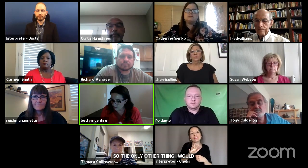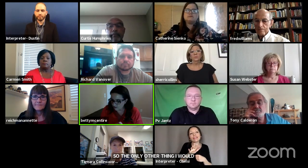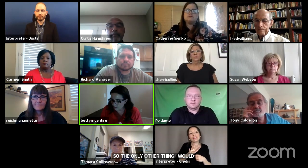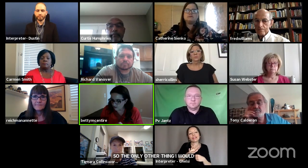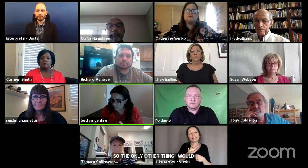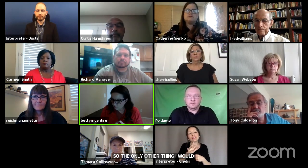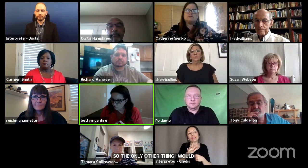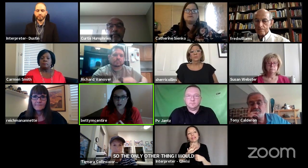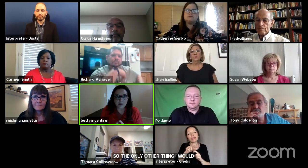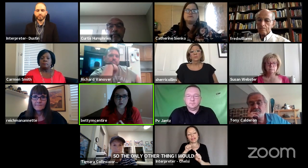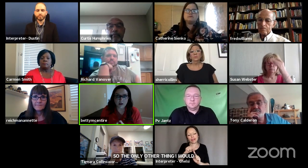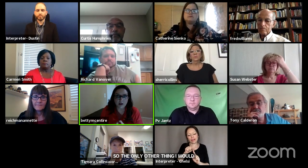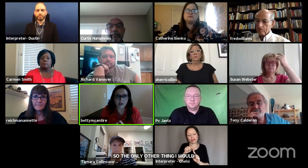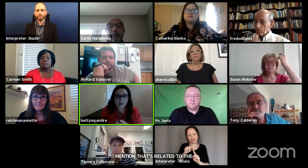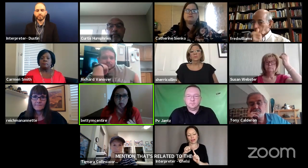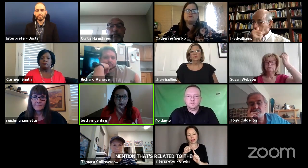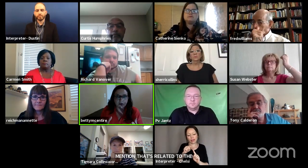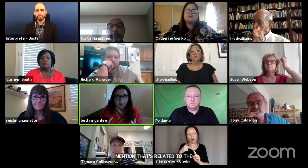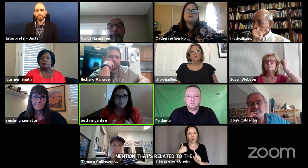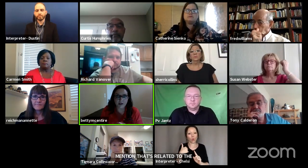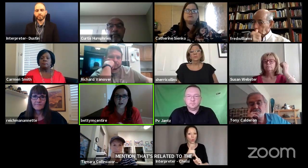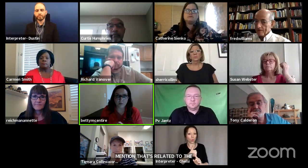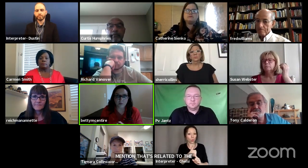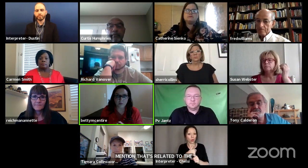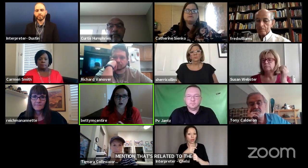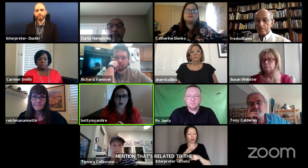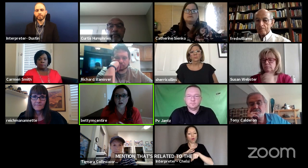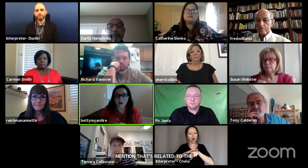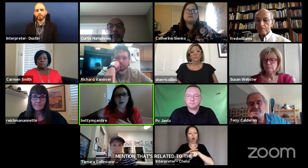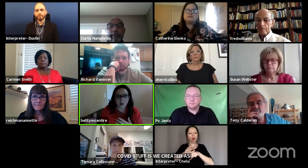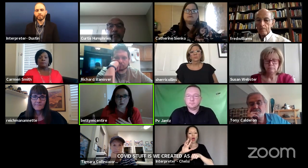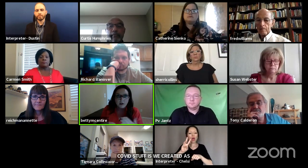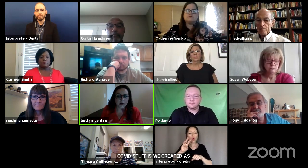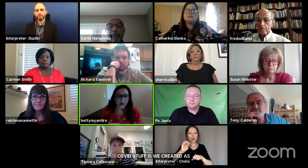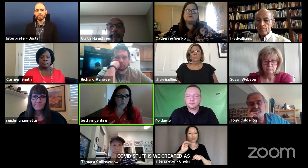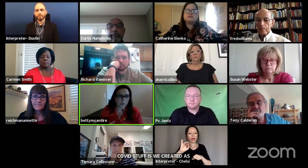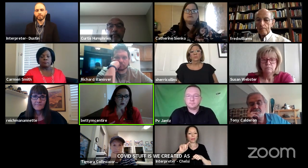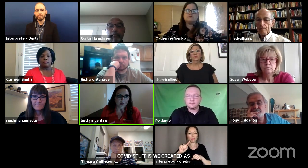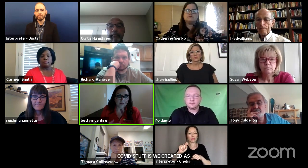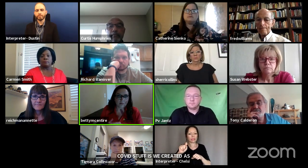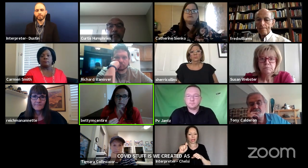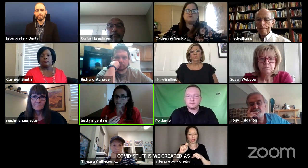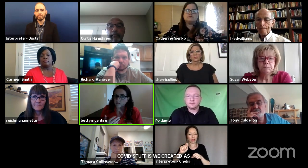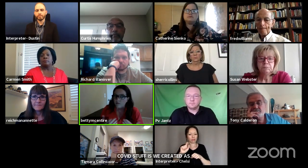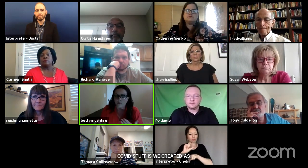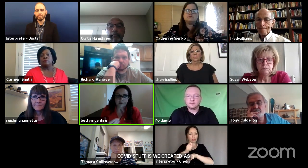is we created as part of our website an ongoing